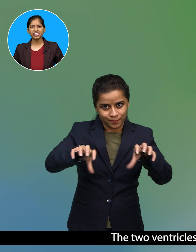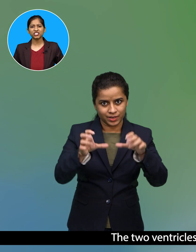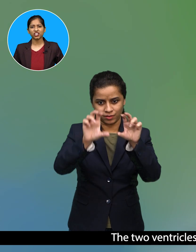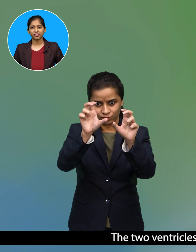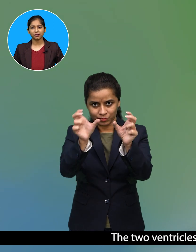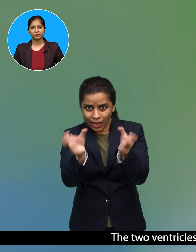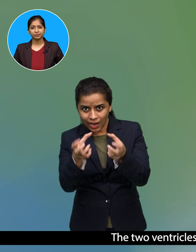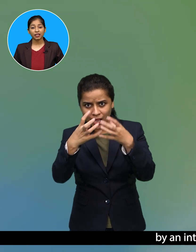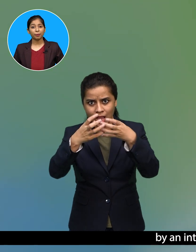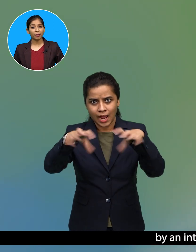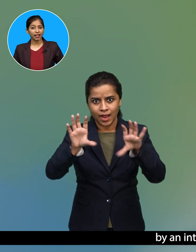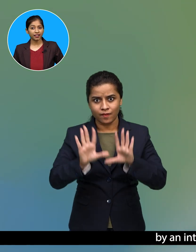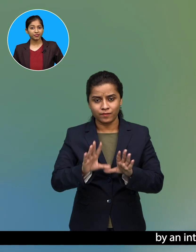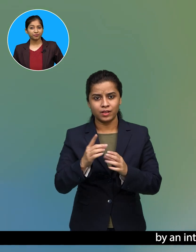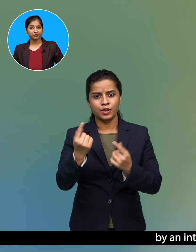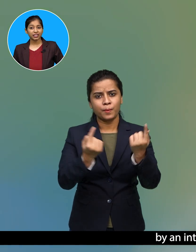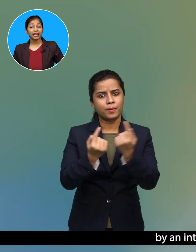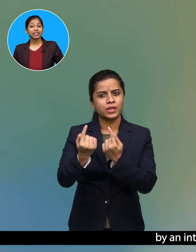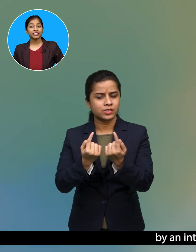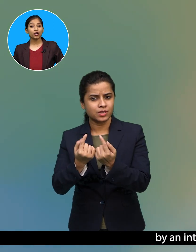from each other by an